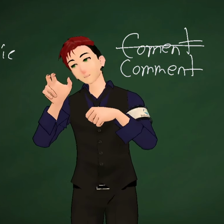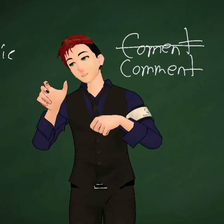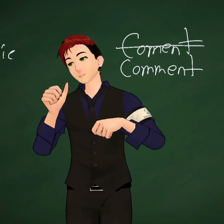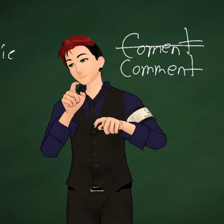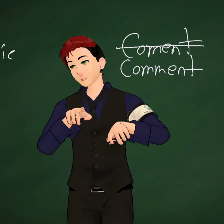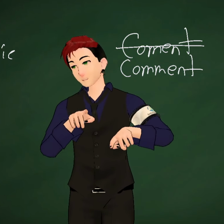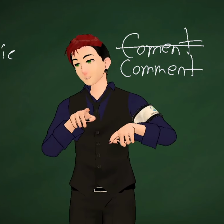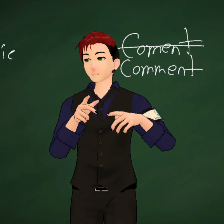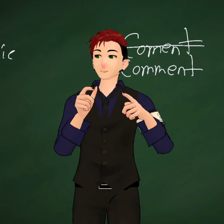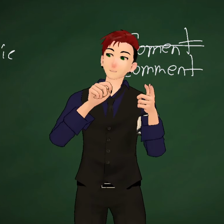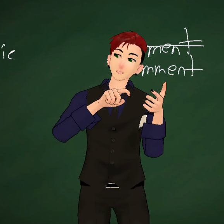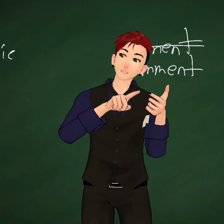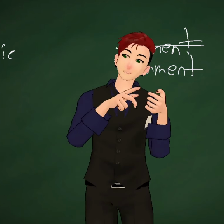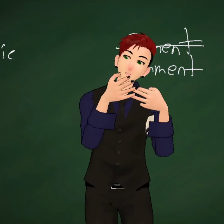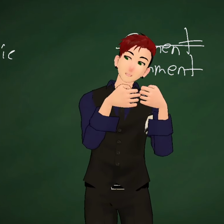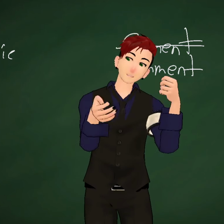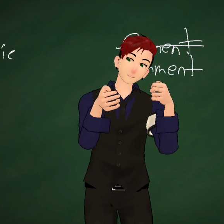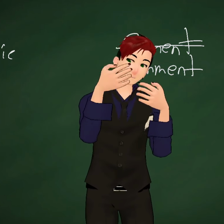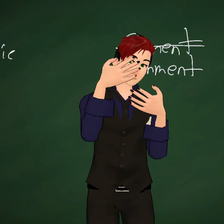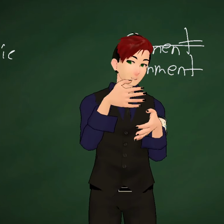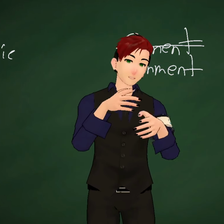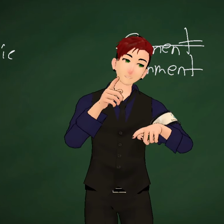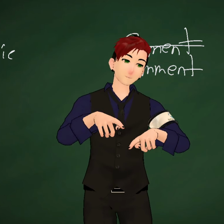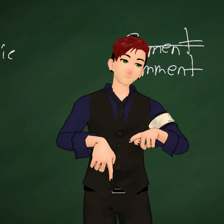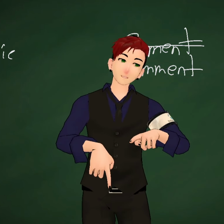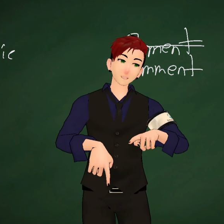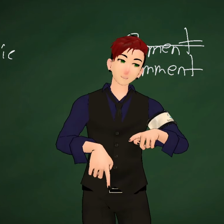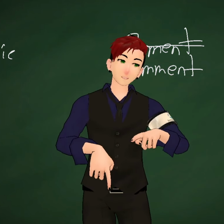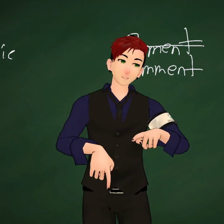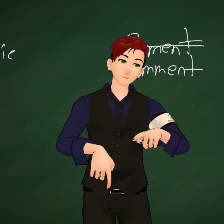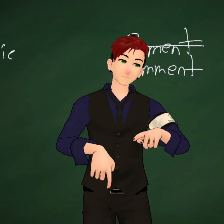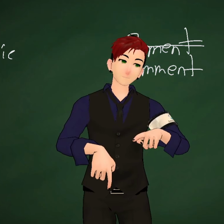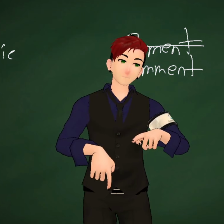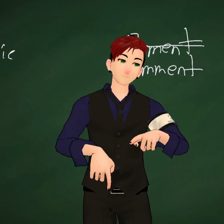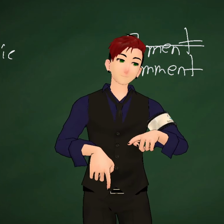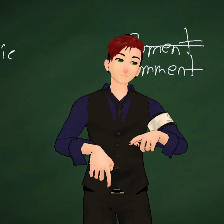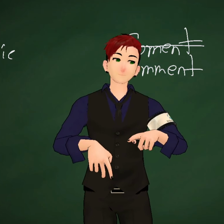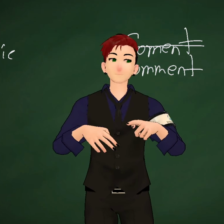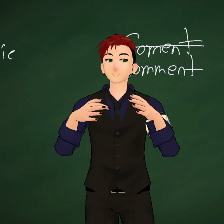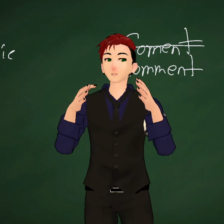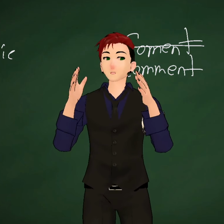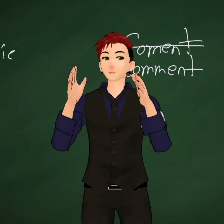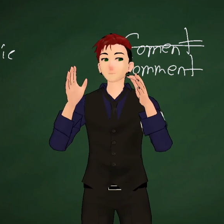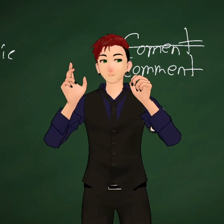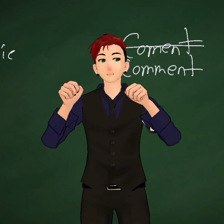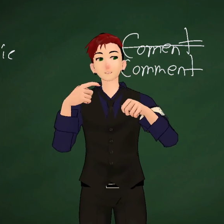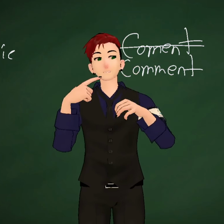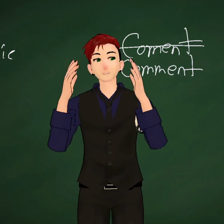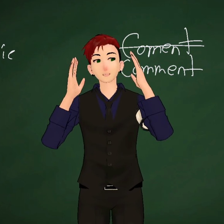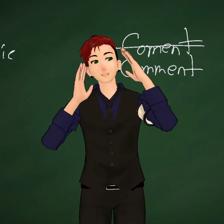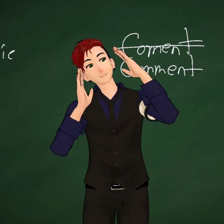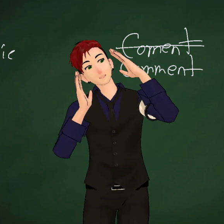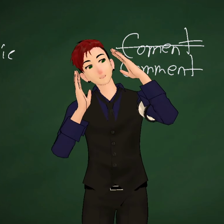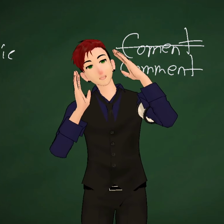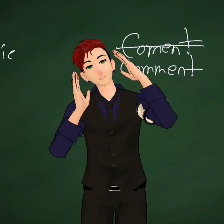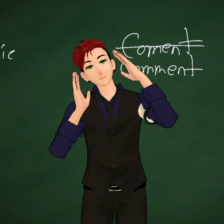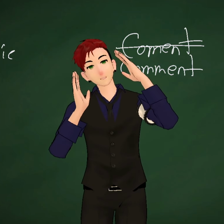with a yes no answer, or am I asking you a question for more information? You can't really do that. So you can say, hey, I've got a question for